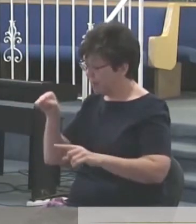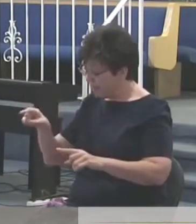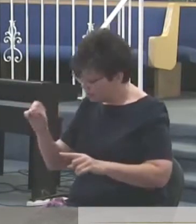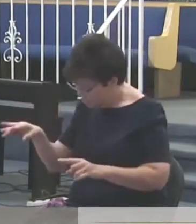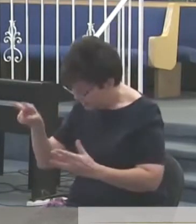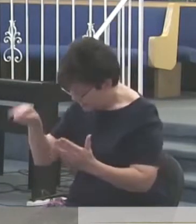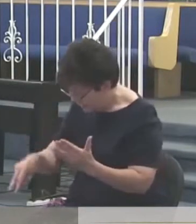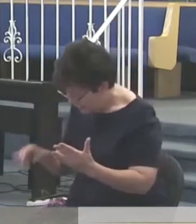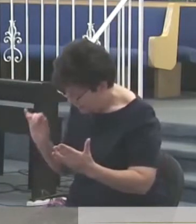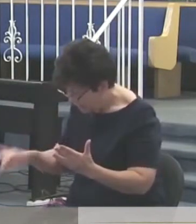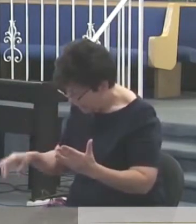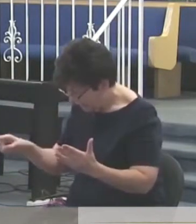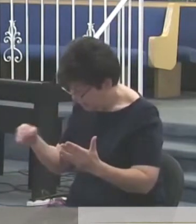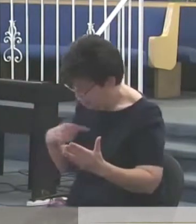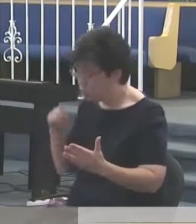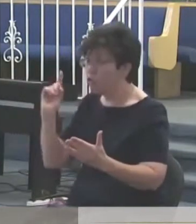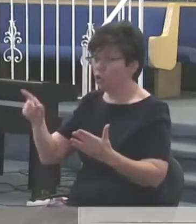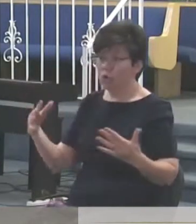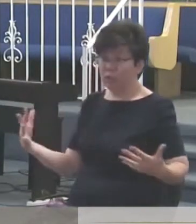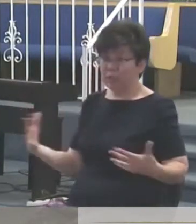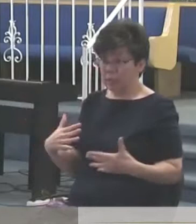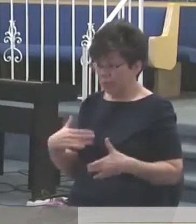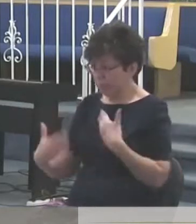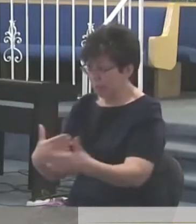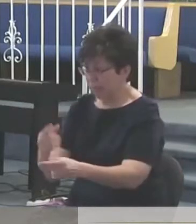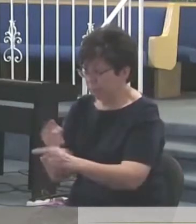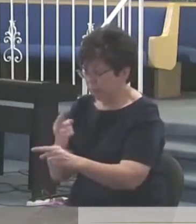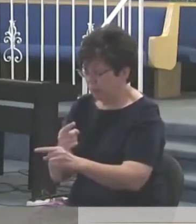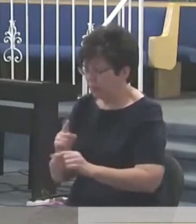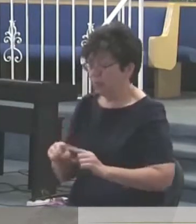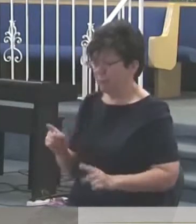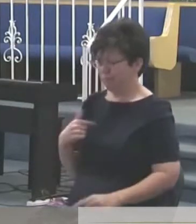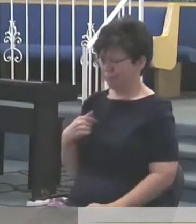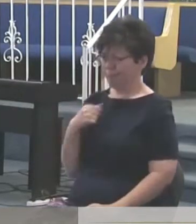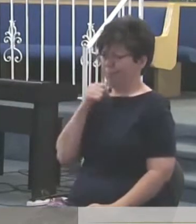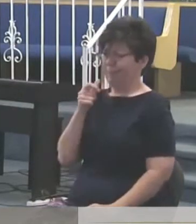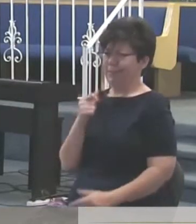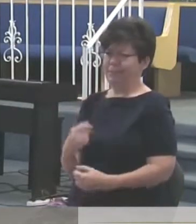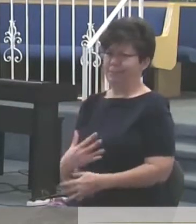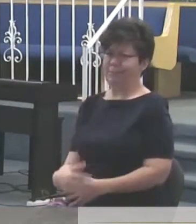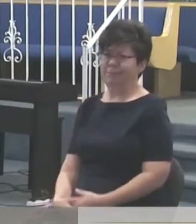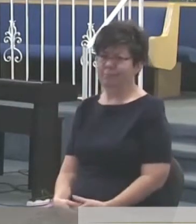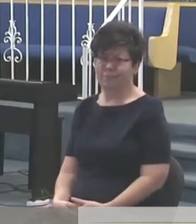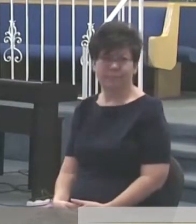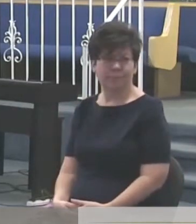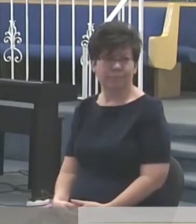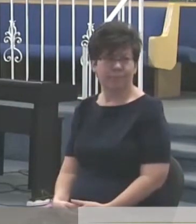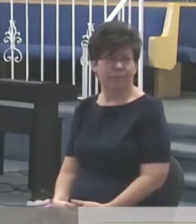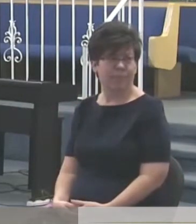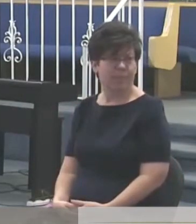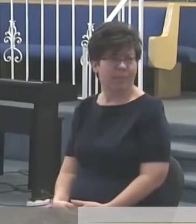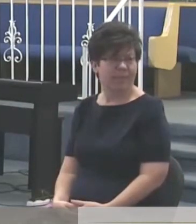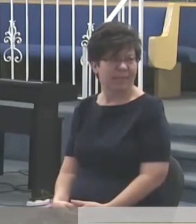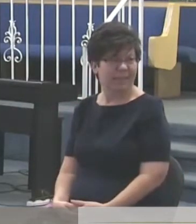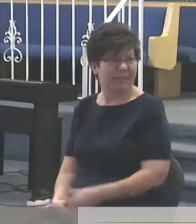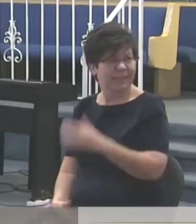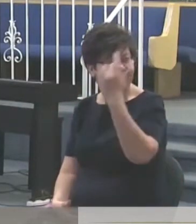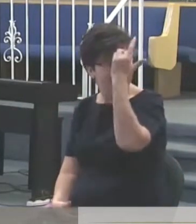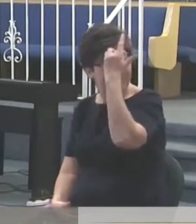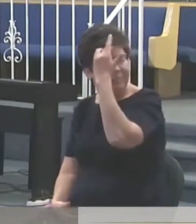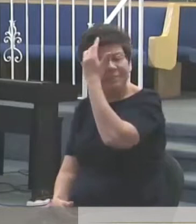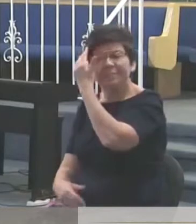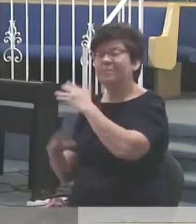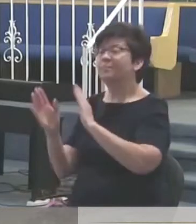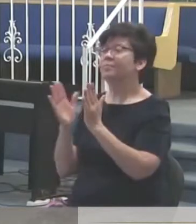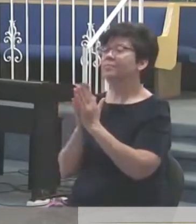right. But I'm not scared. All right. Thank you, Jesus. All right. In the